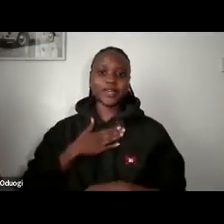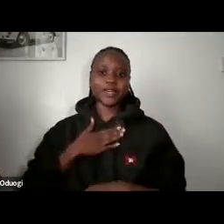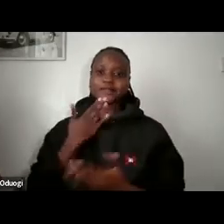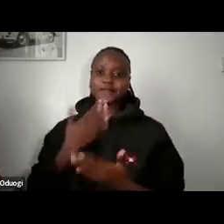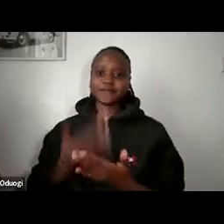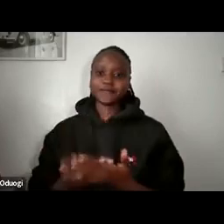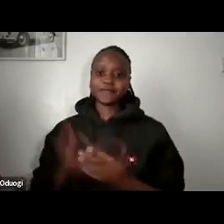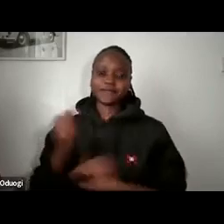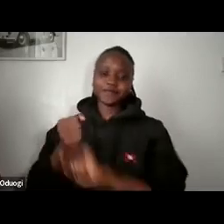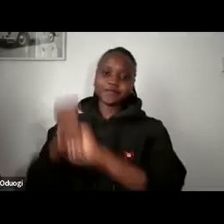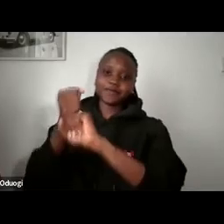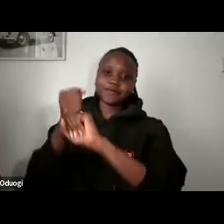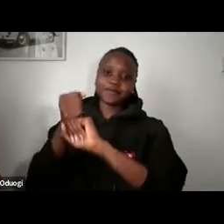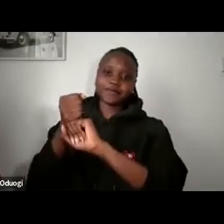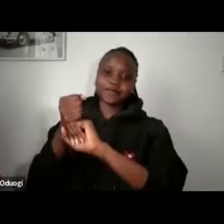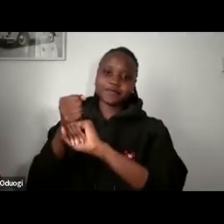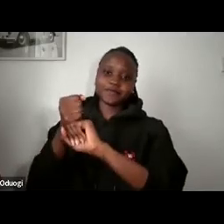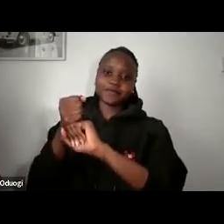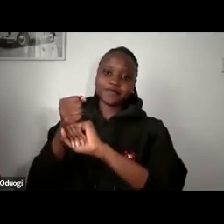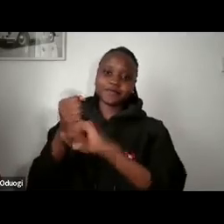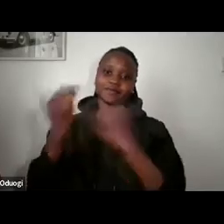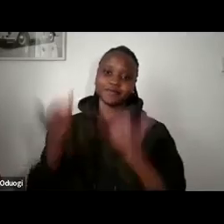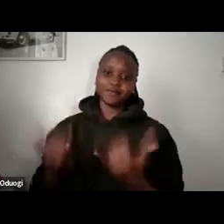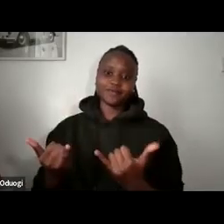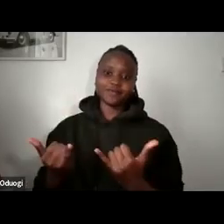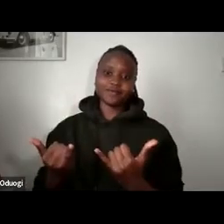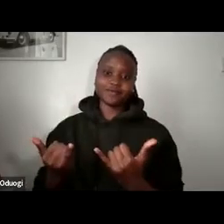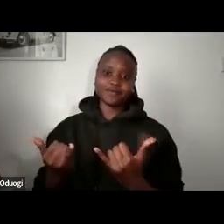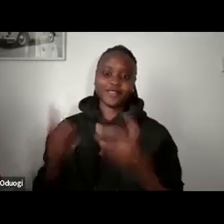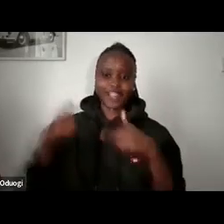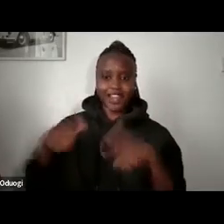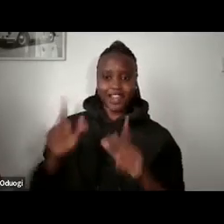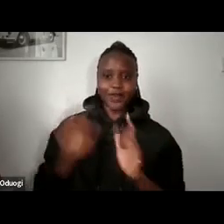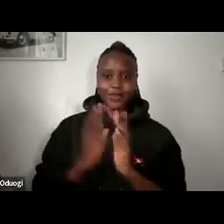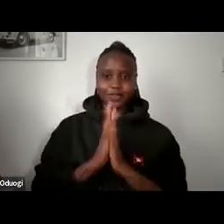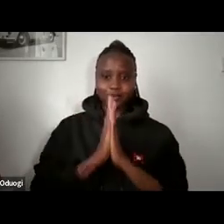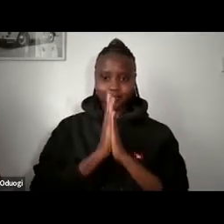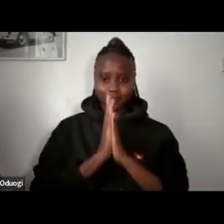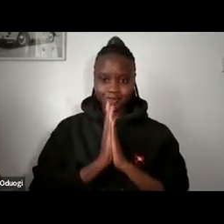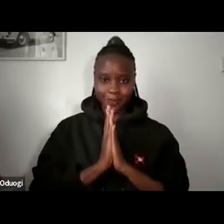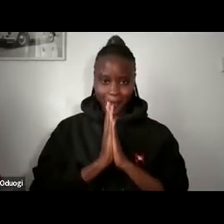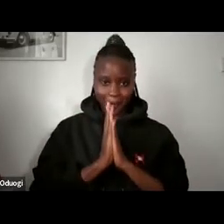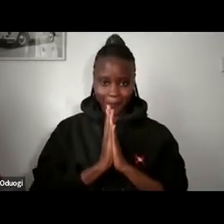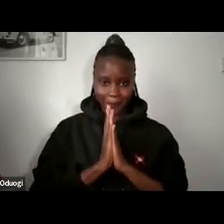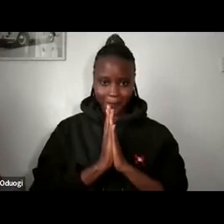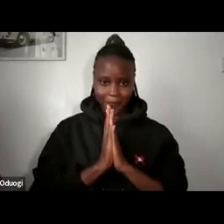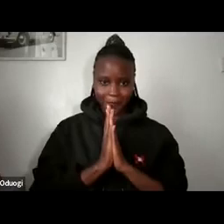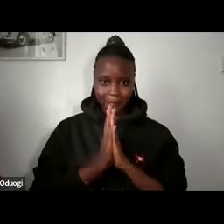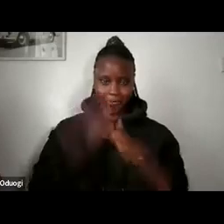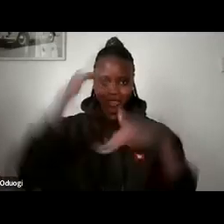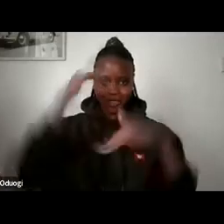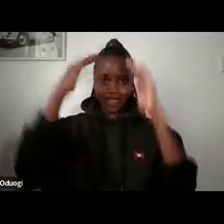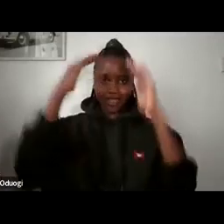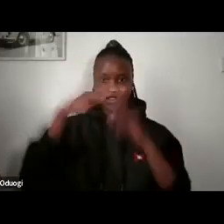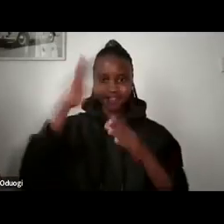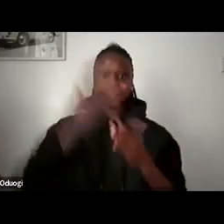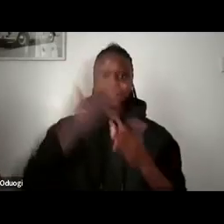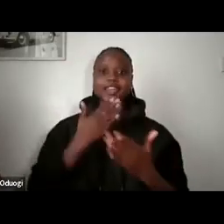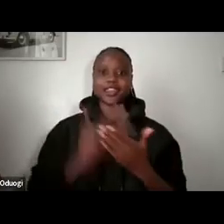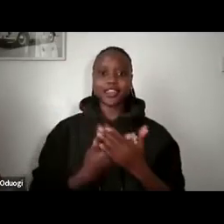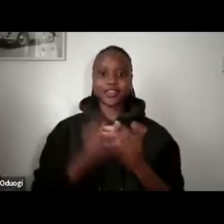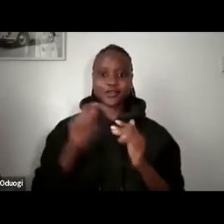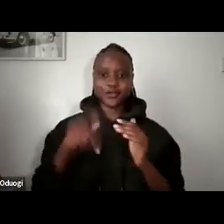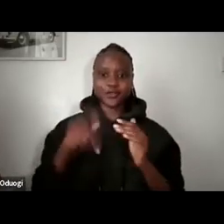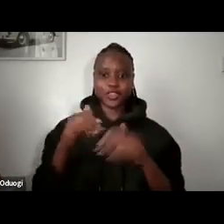support. Now, allow me to pray. Heavenly Father, thank you for this far that you